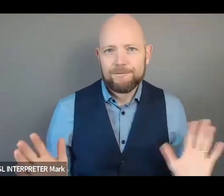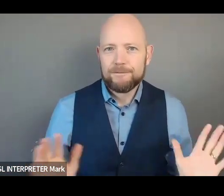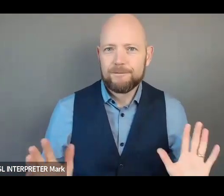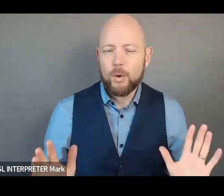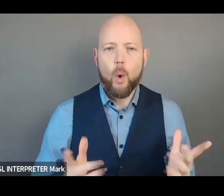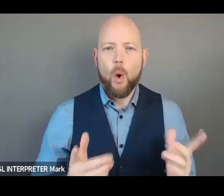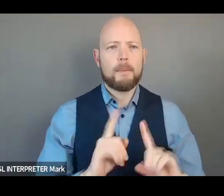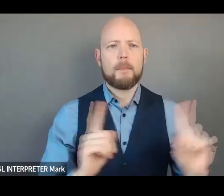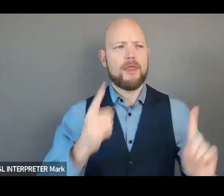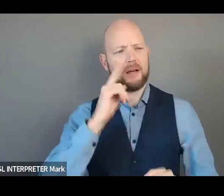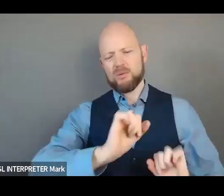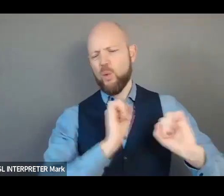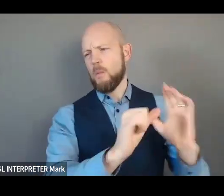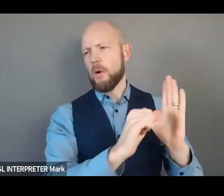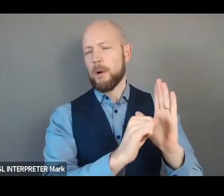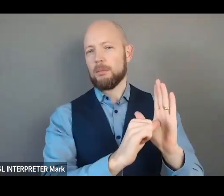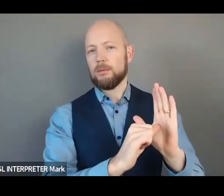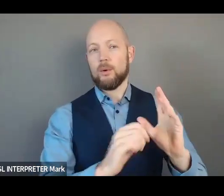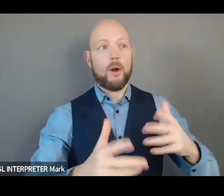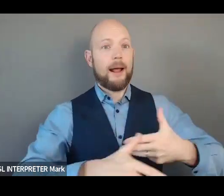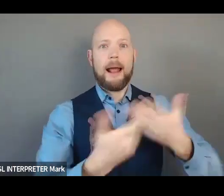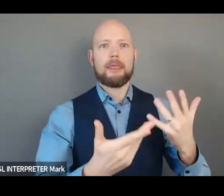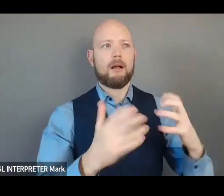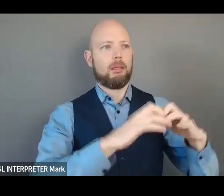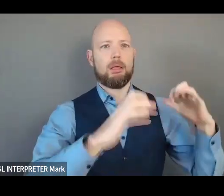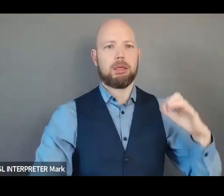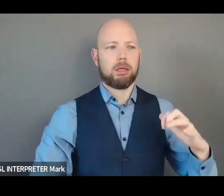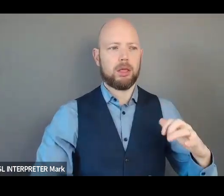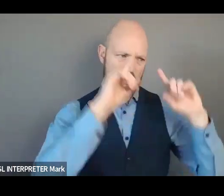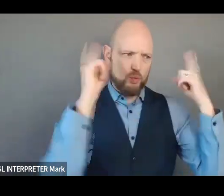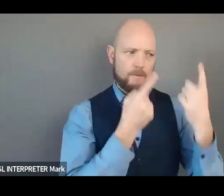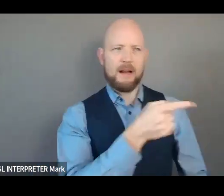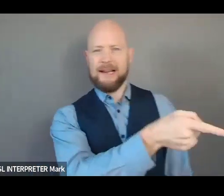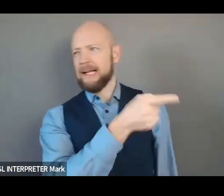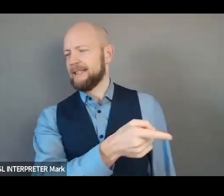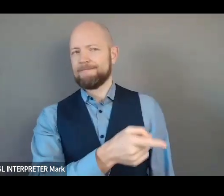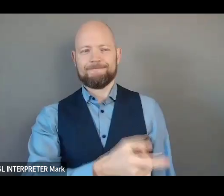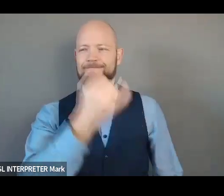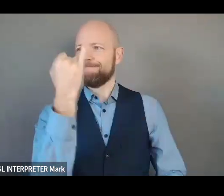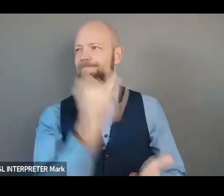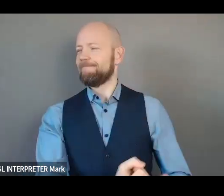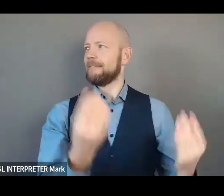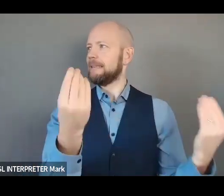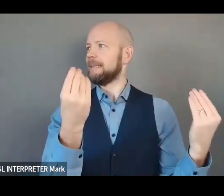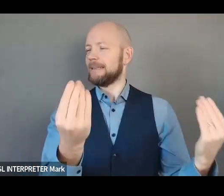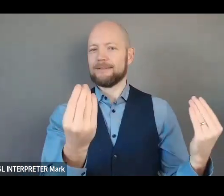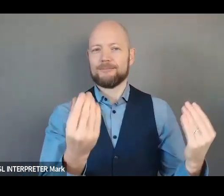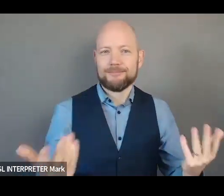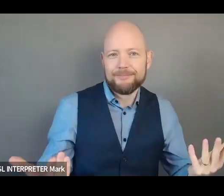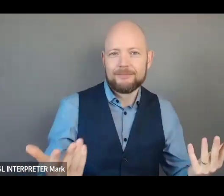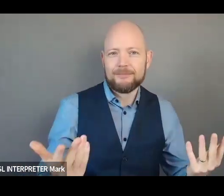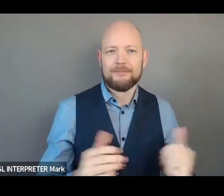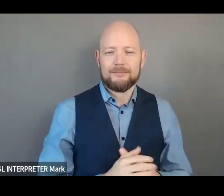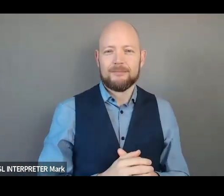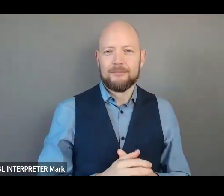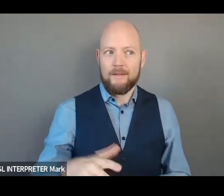problem when anything goes wrong. So I think there's a real jeopardy about that for our sector as a whole. We play this